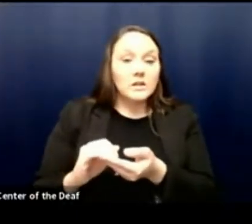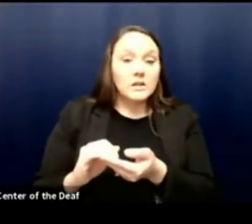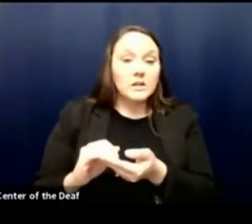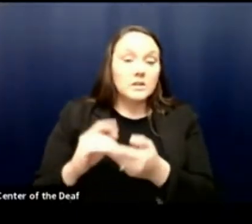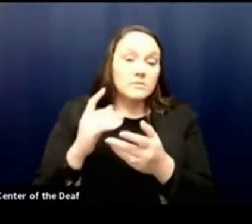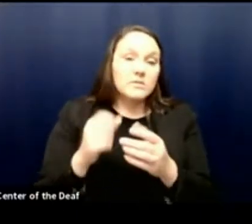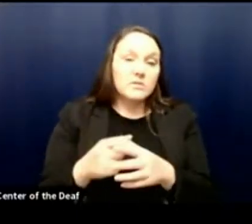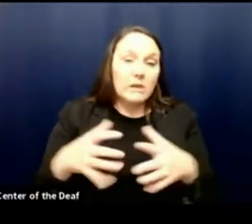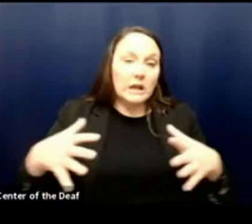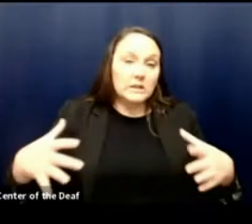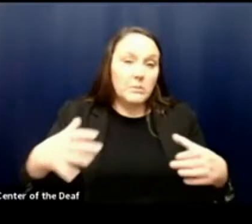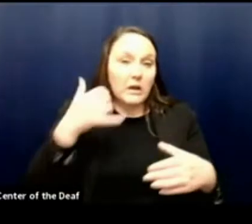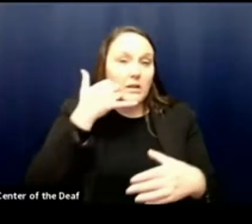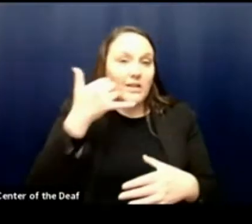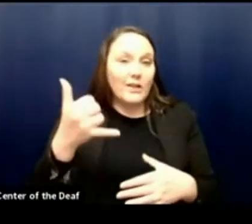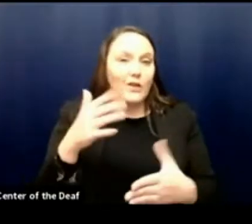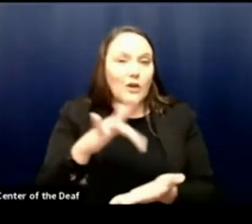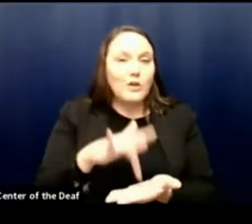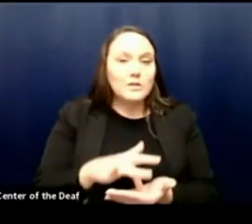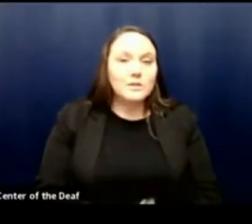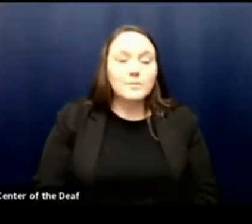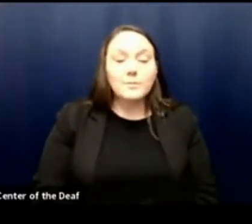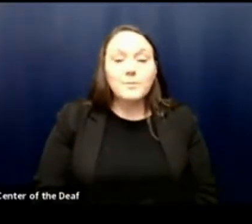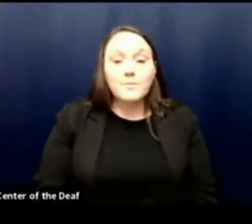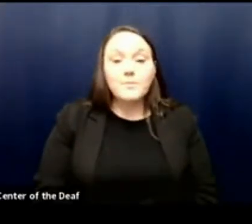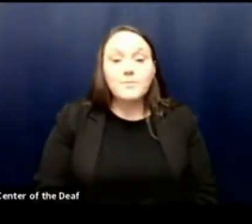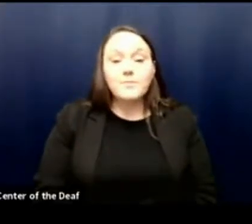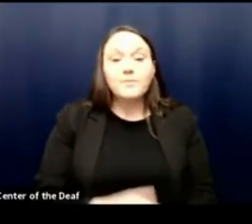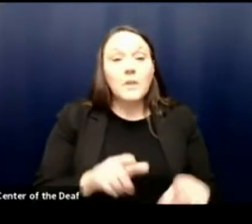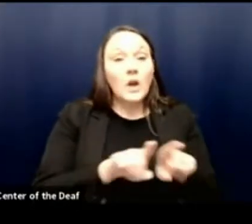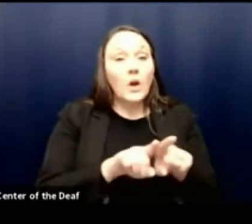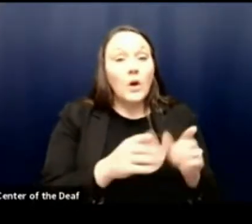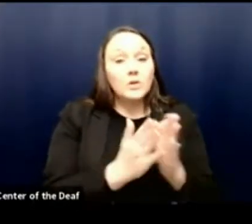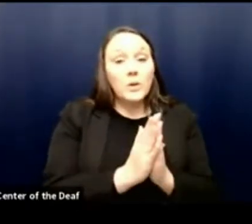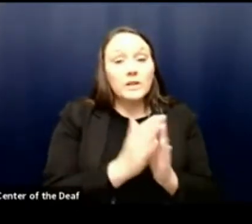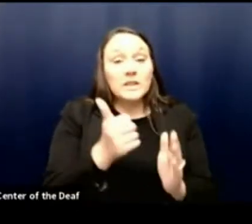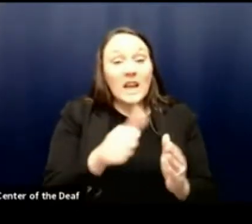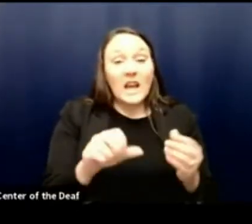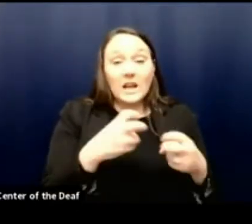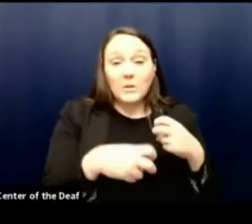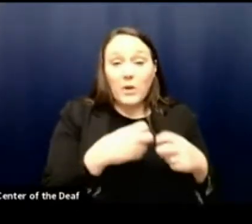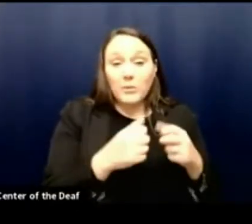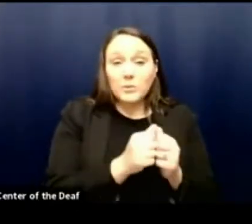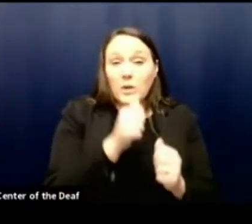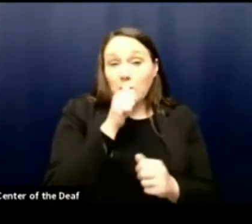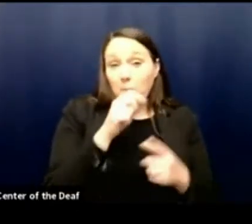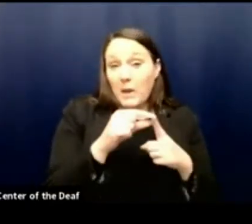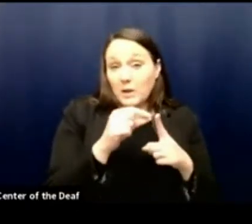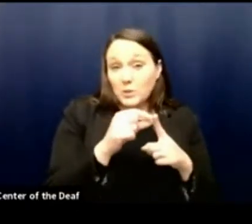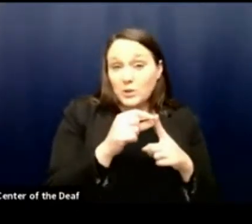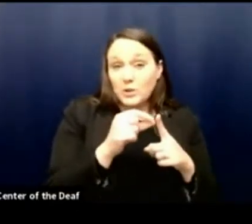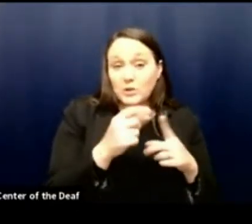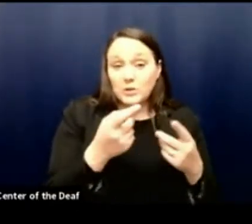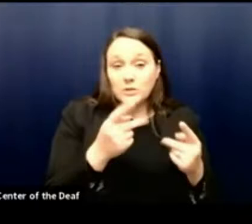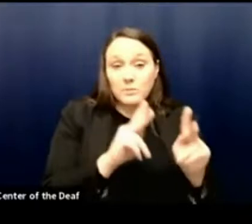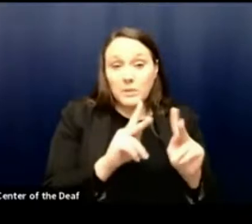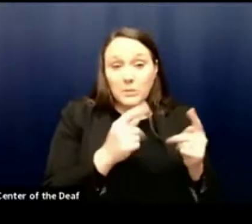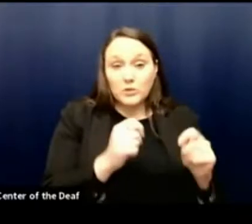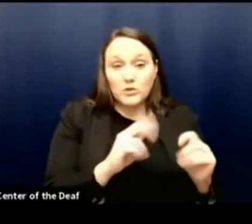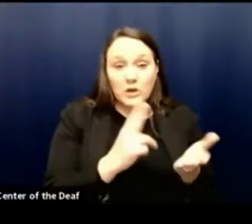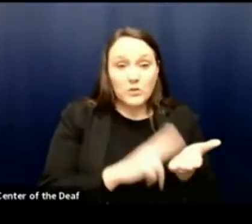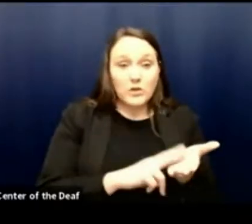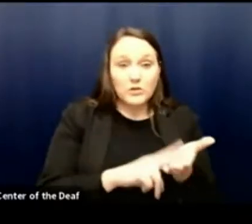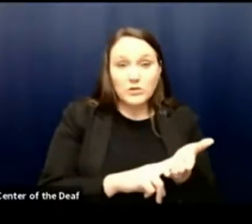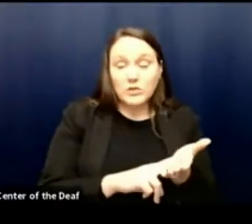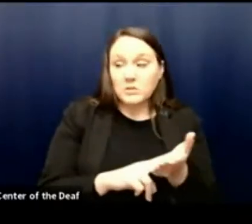expand our call center as well. He also asks, were there any issues with passwords for people trying to register? There were no issues.